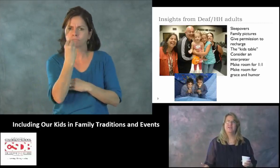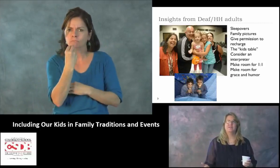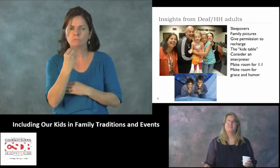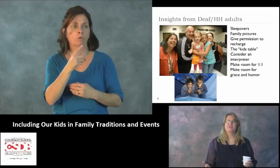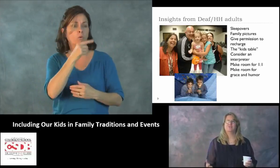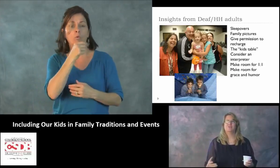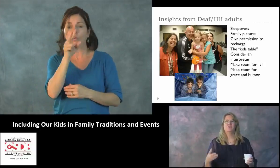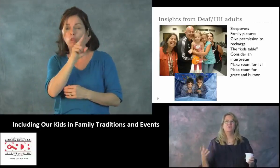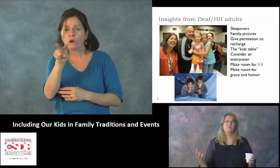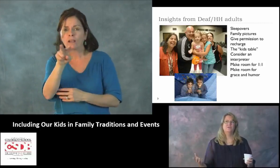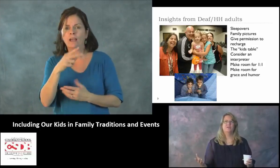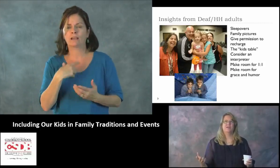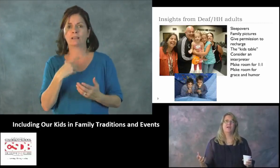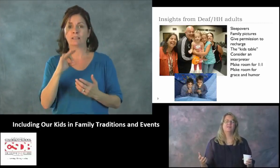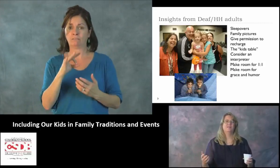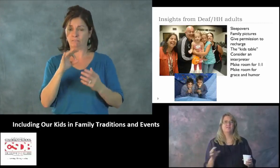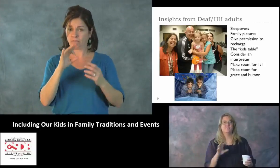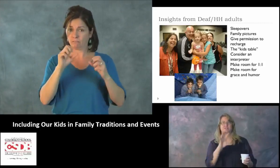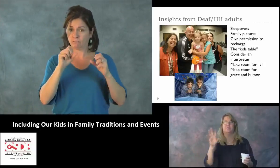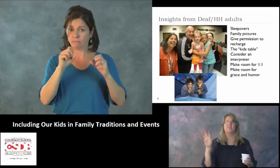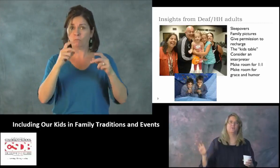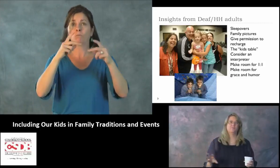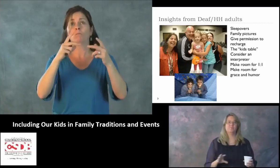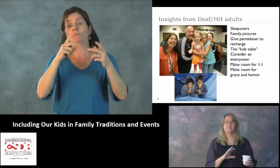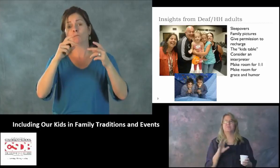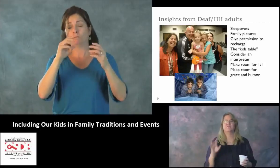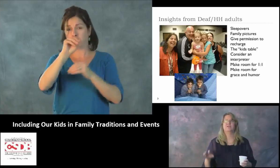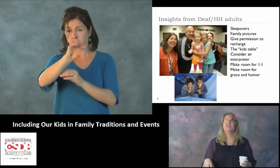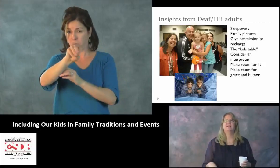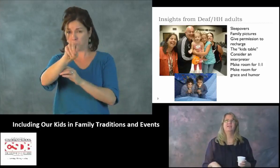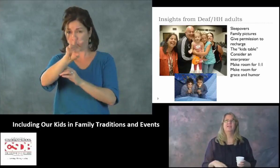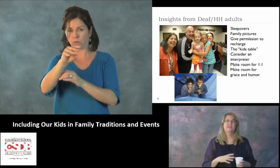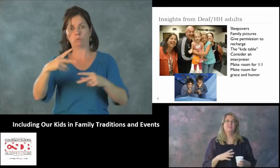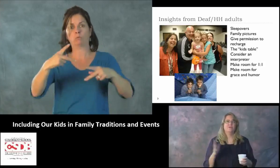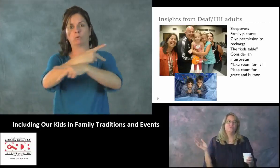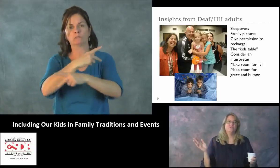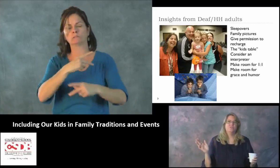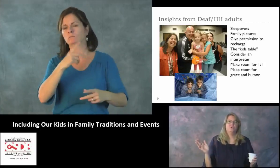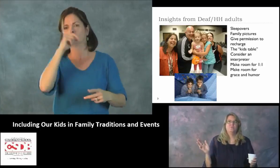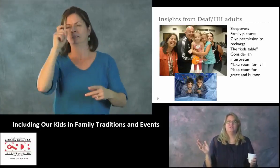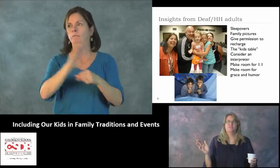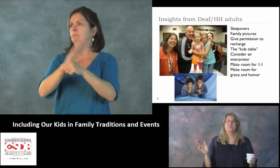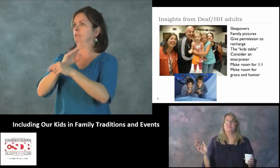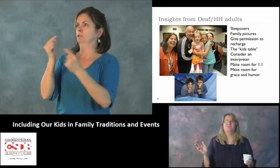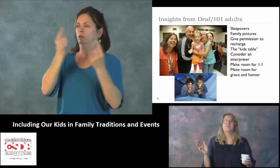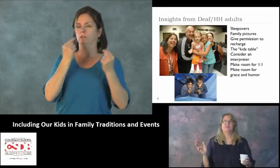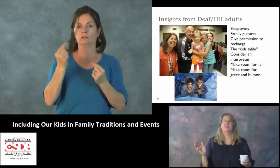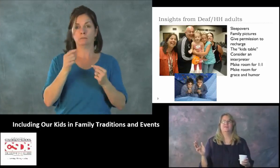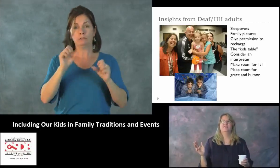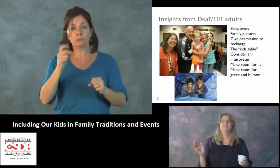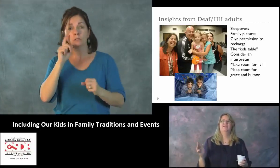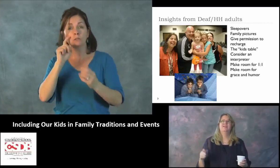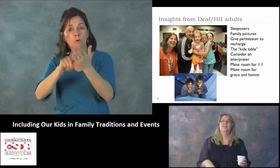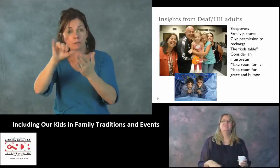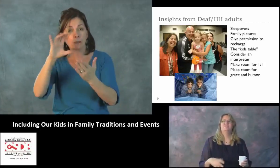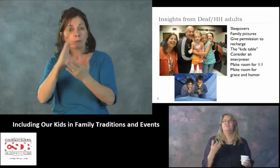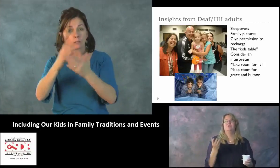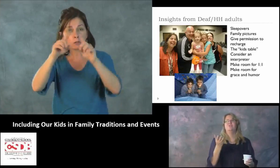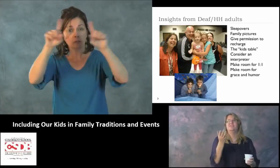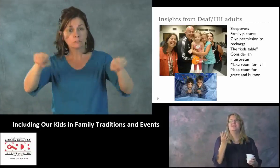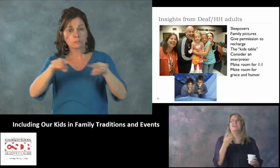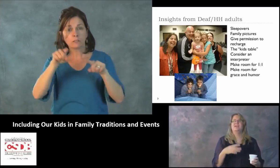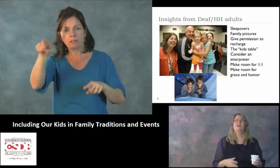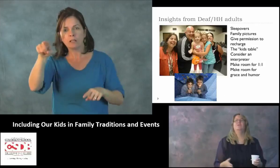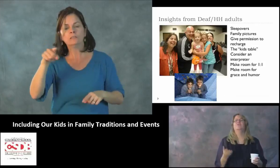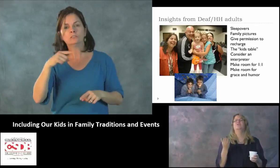were going to take the picture, who to look at, especially if there was more than one. There was just too much noise going on. So